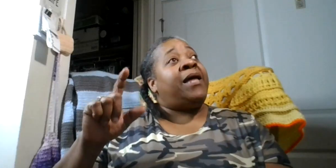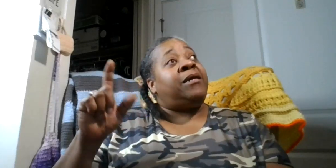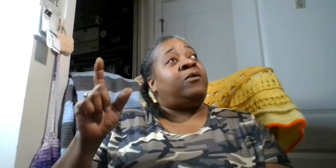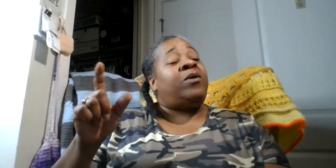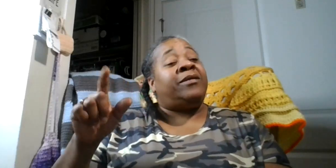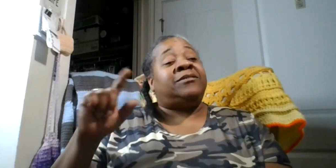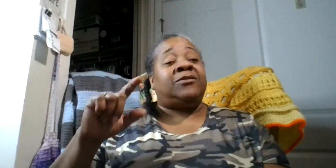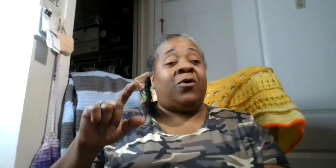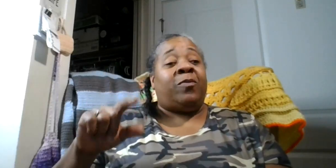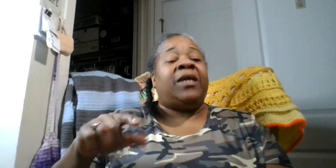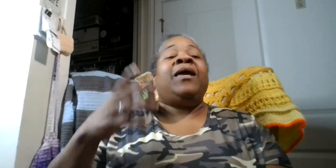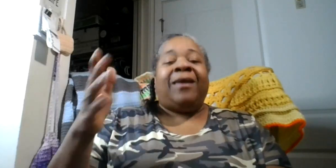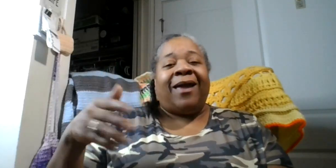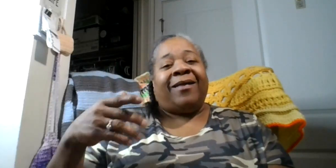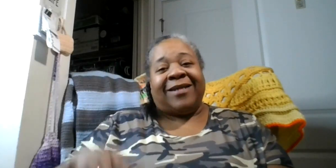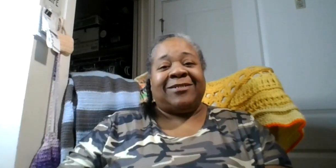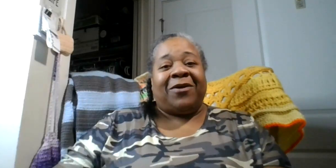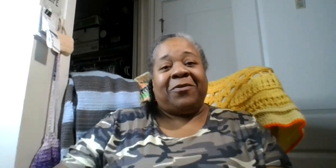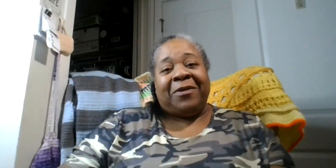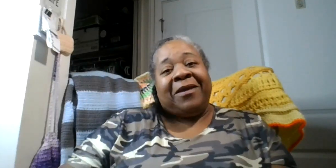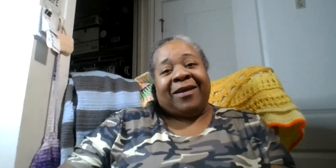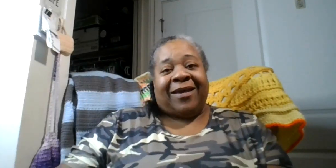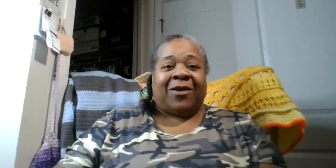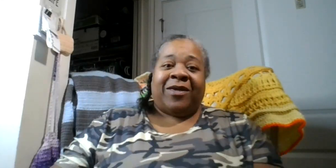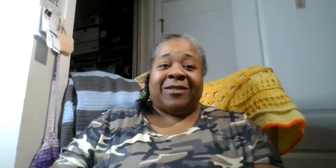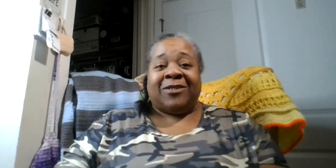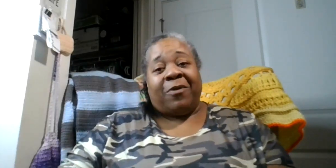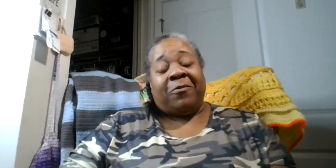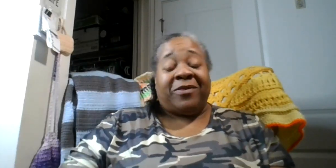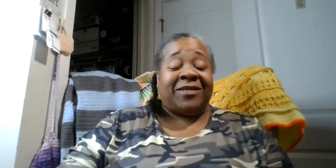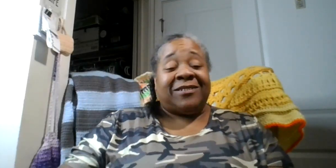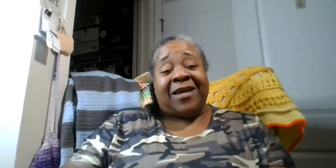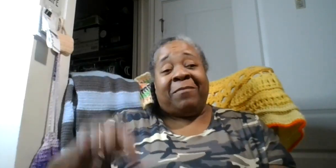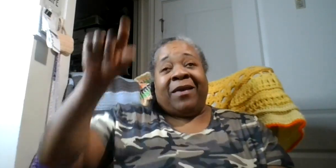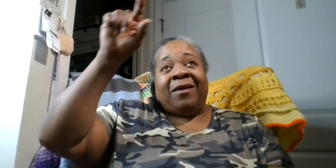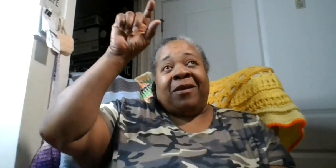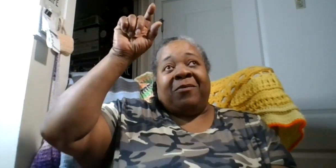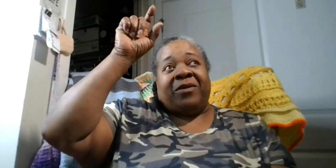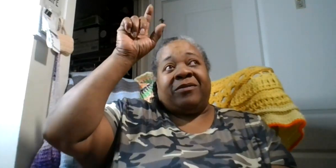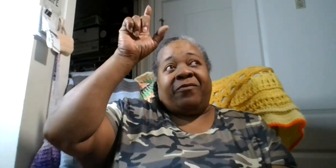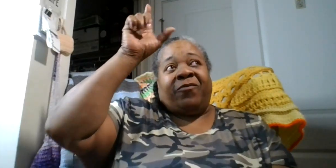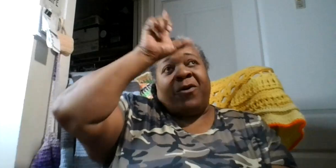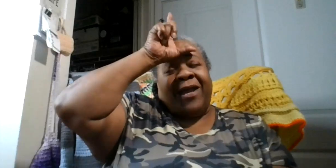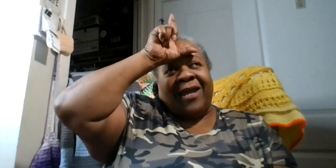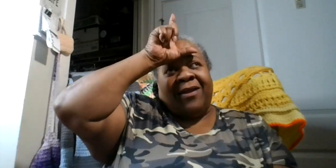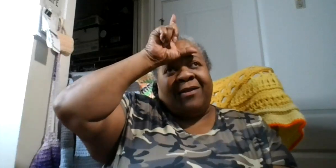Somebody once told me. Yeah, that song. You know, you get to the part with the shape, with the forehead.